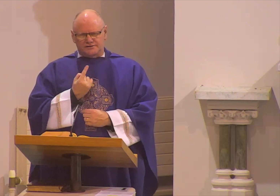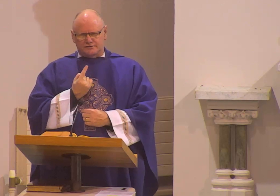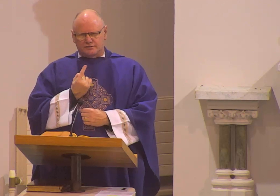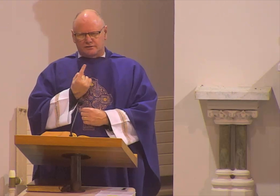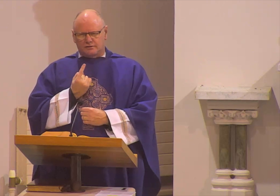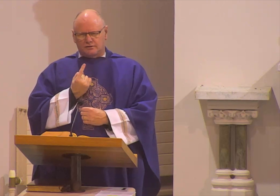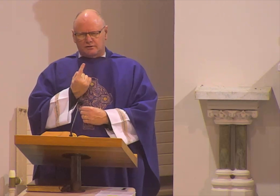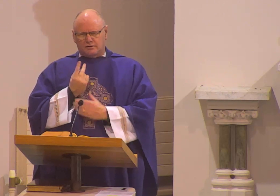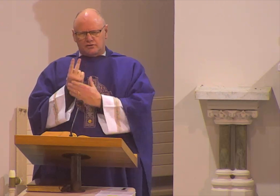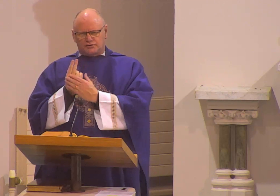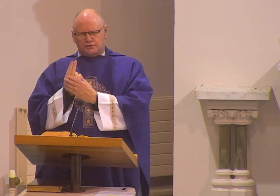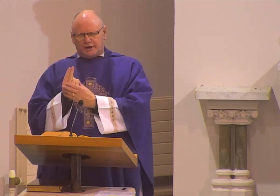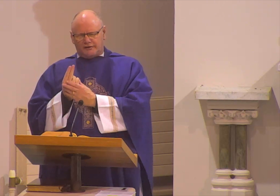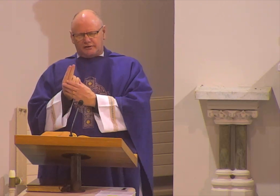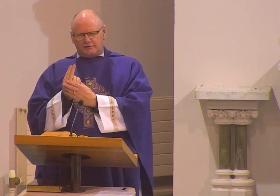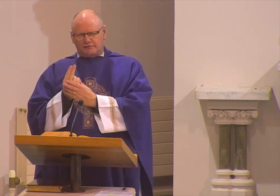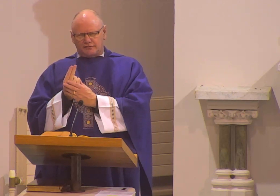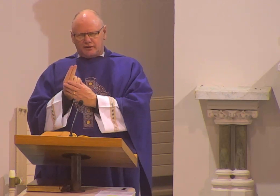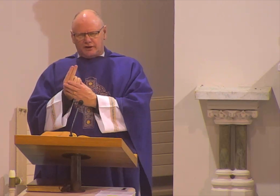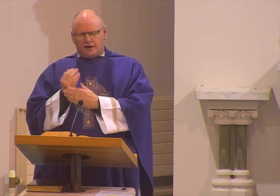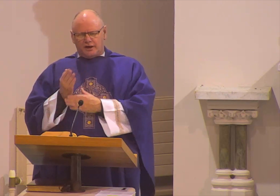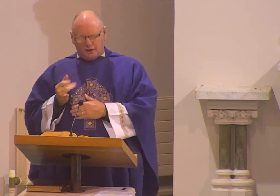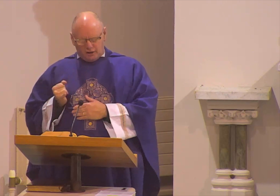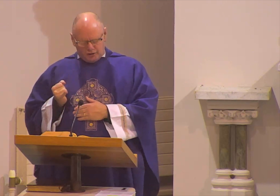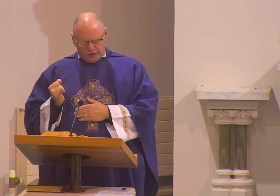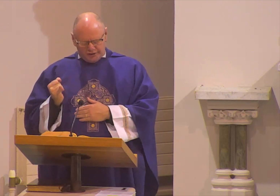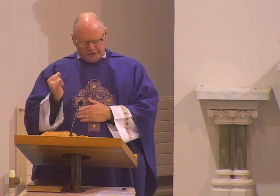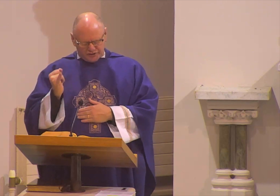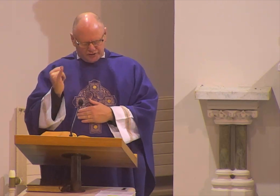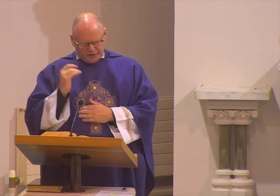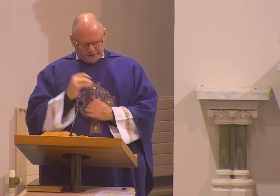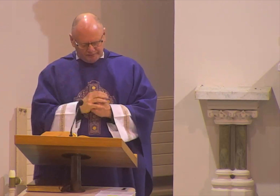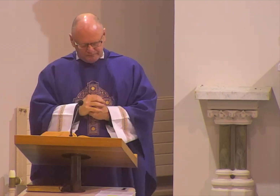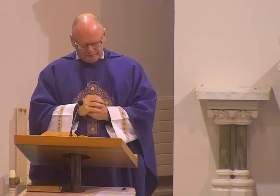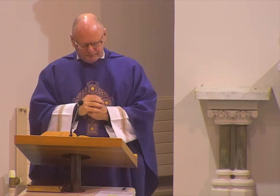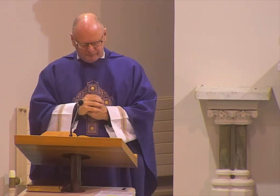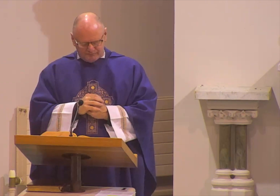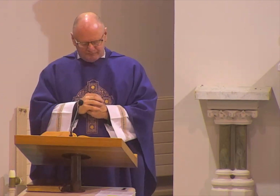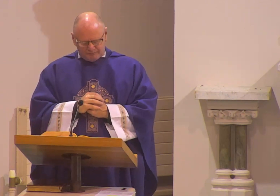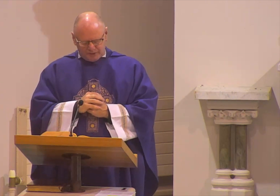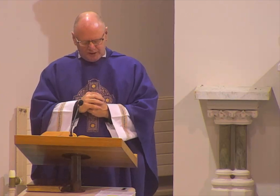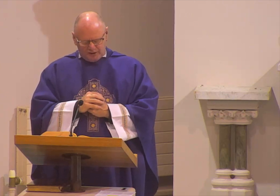ourselves together in that journey.